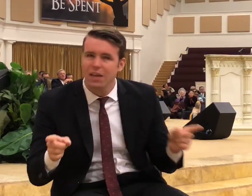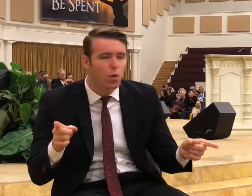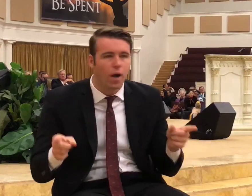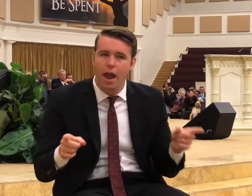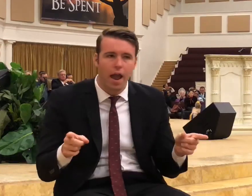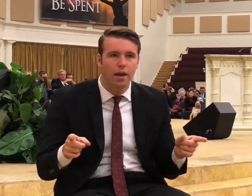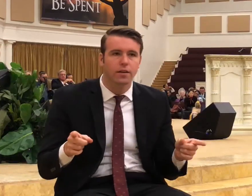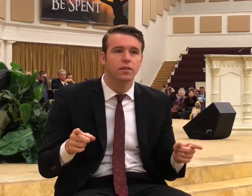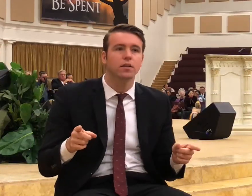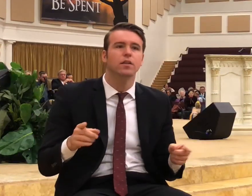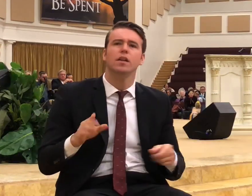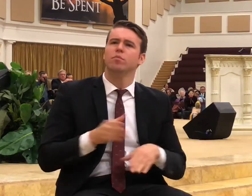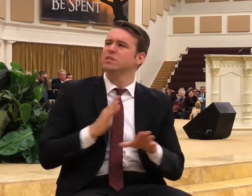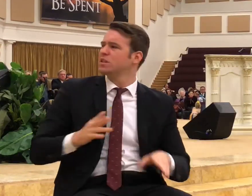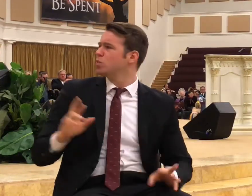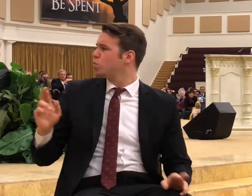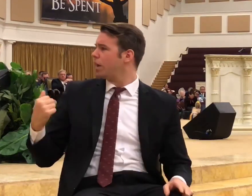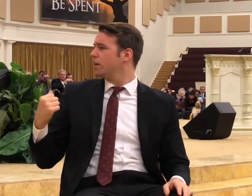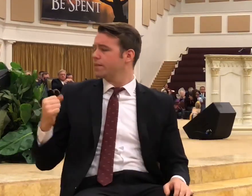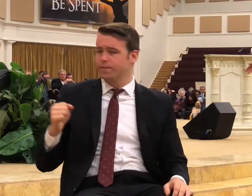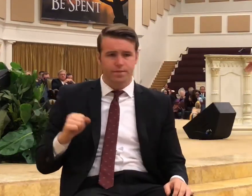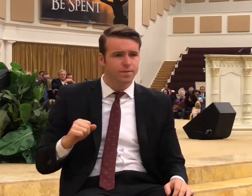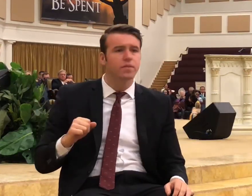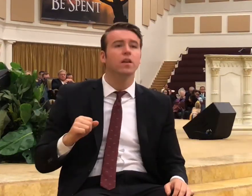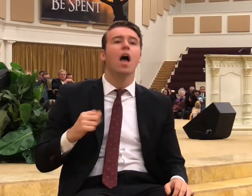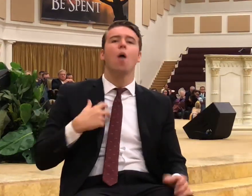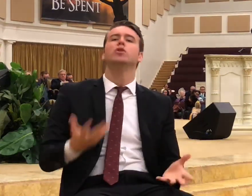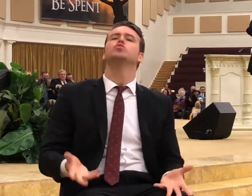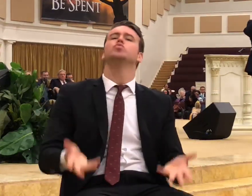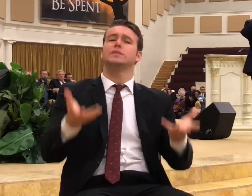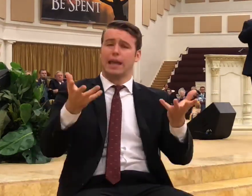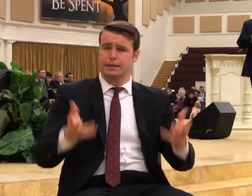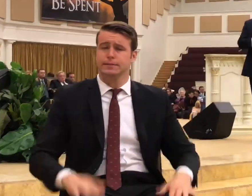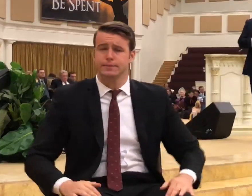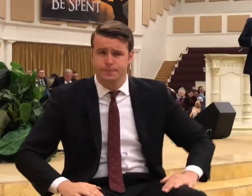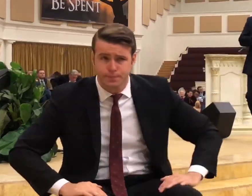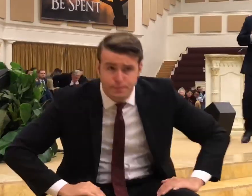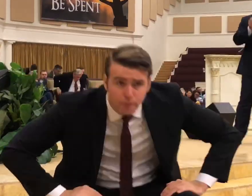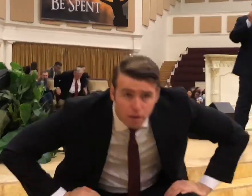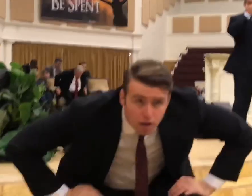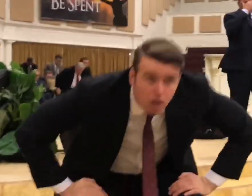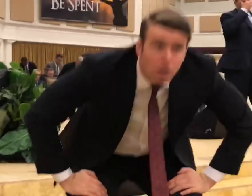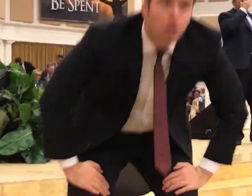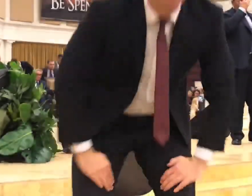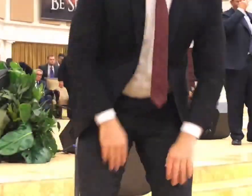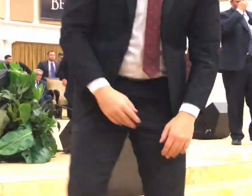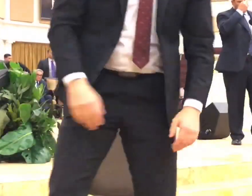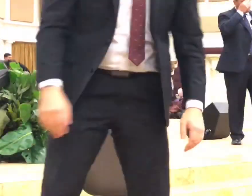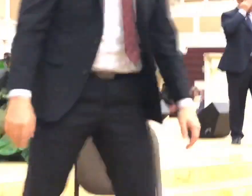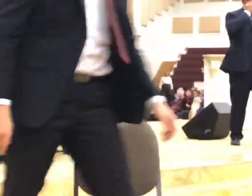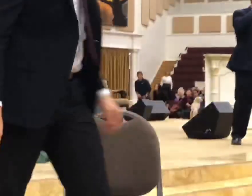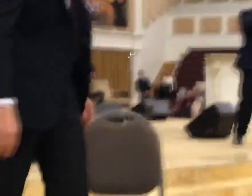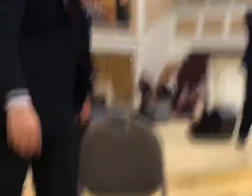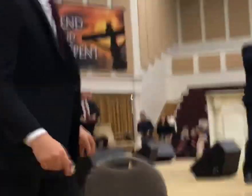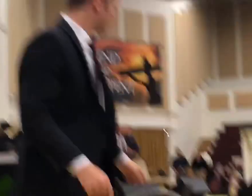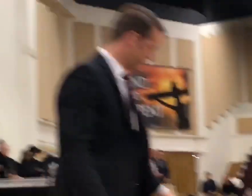I want the musicians and singers to get ready to sing. I want us to stand. I really felt while I was in